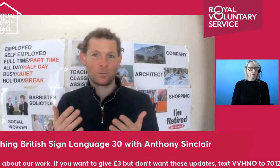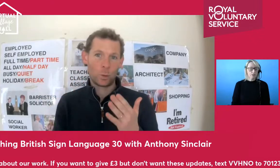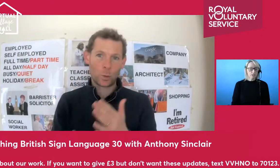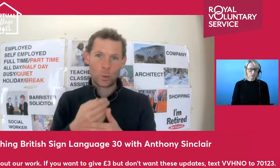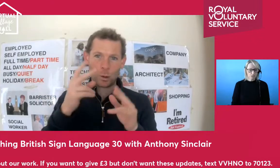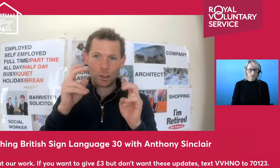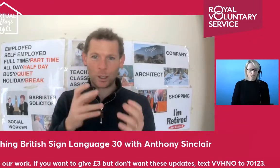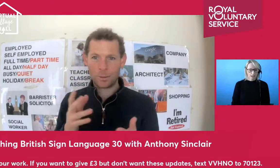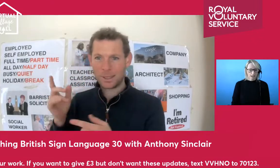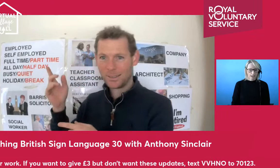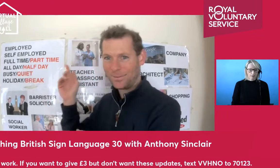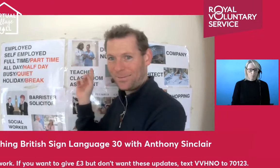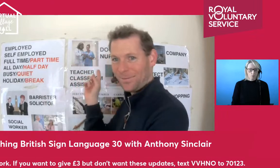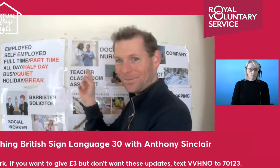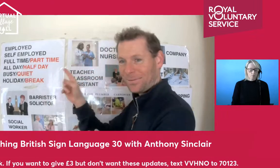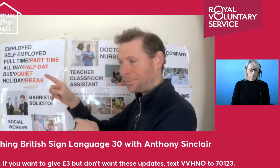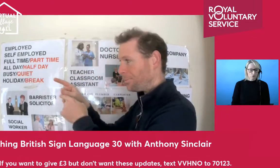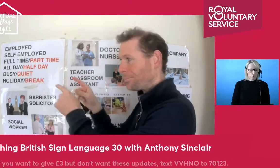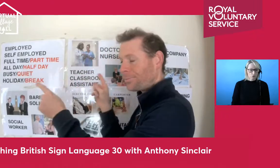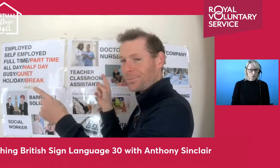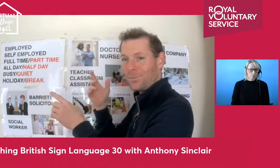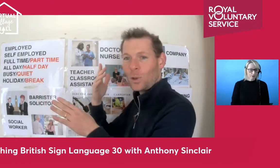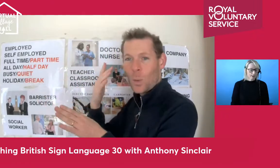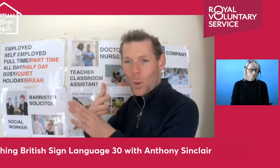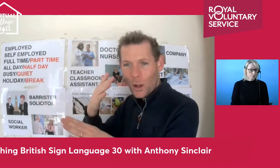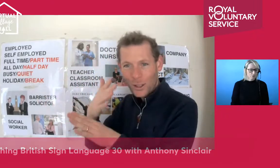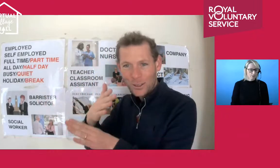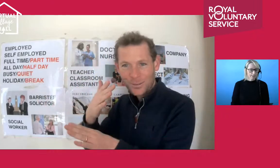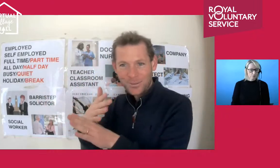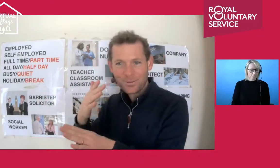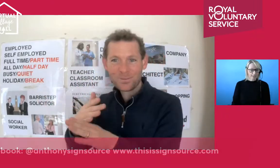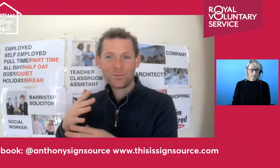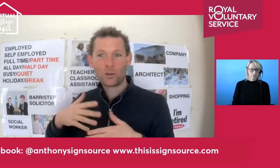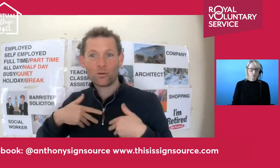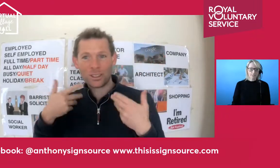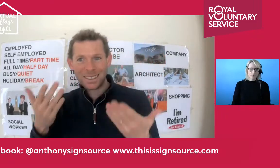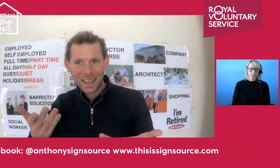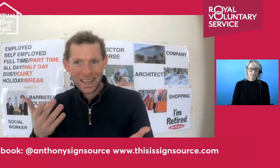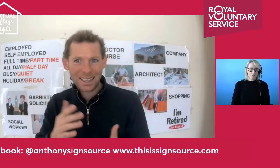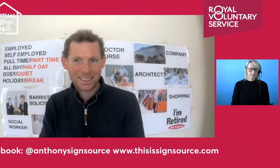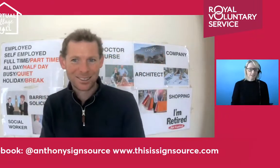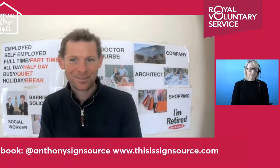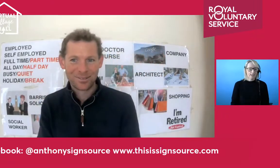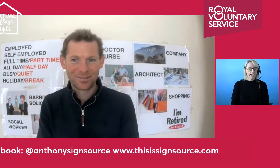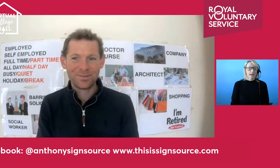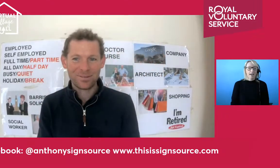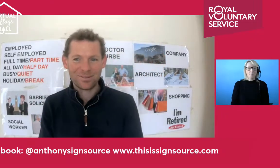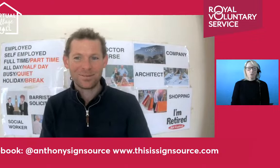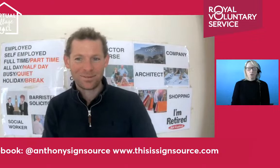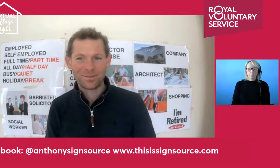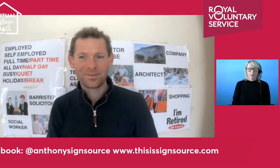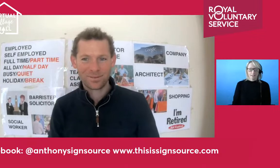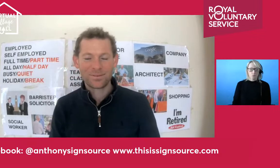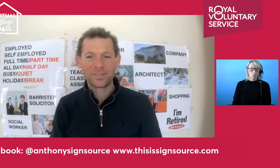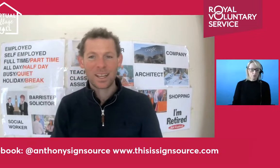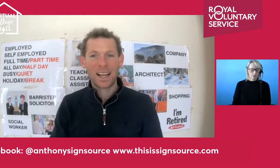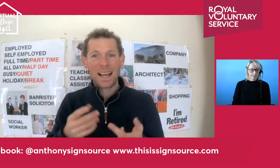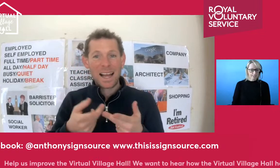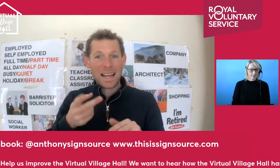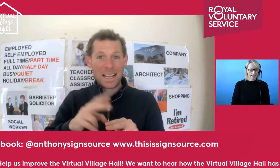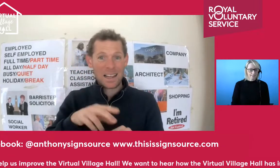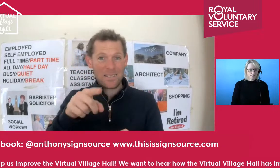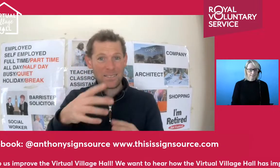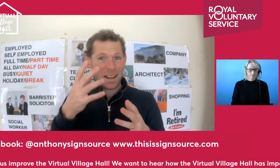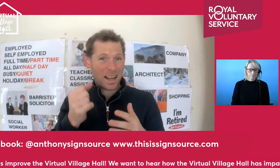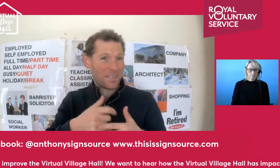when we're finished, we move on to a new topic after we've done a little recap. So today you can see the topic is